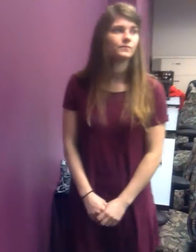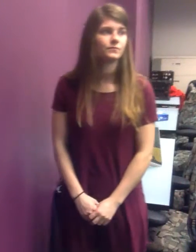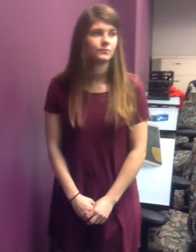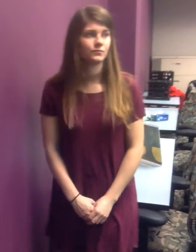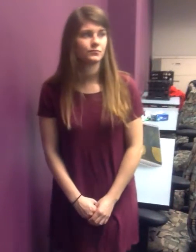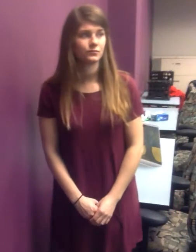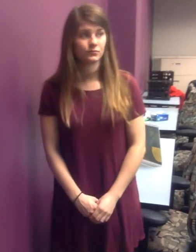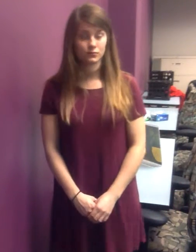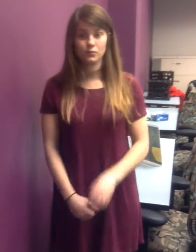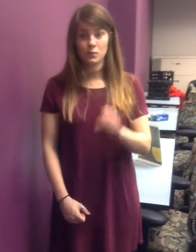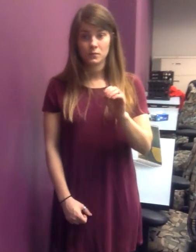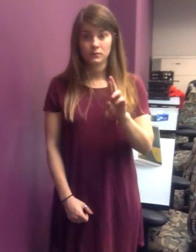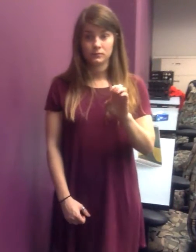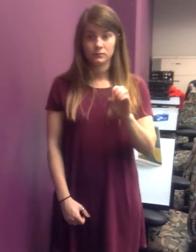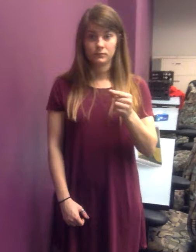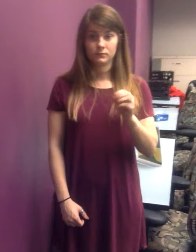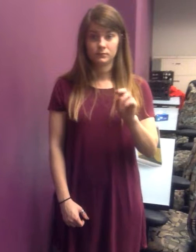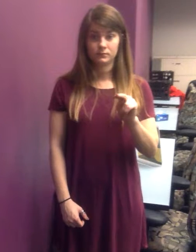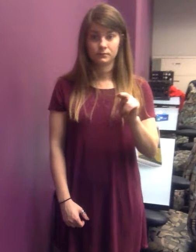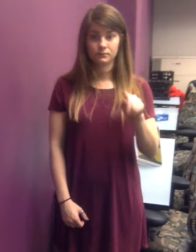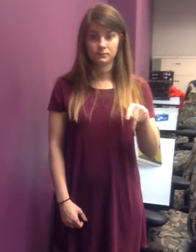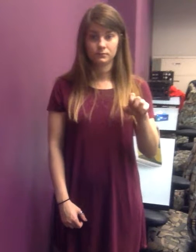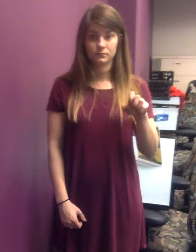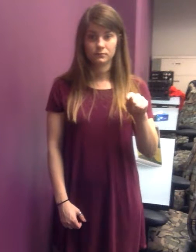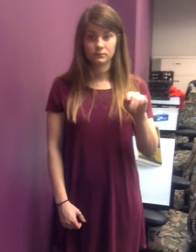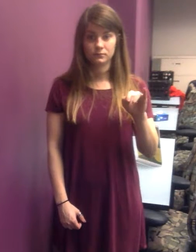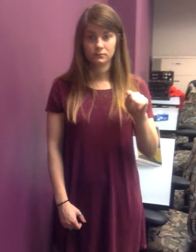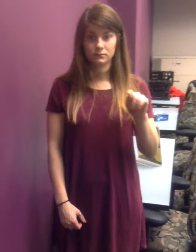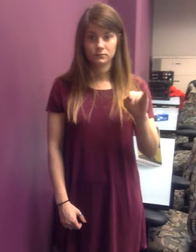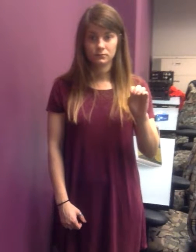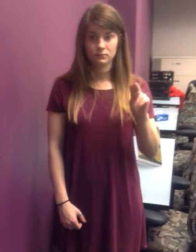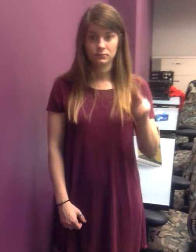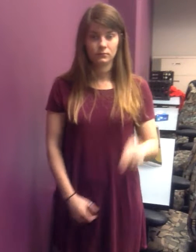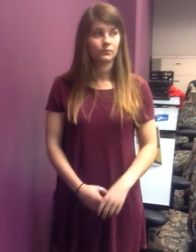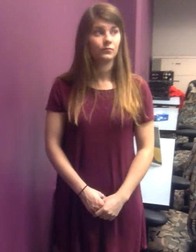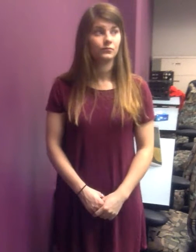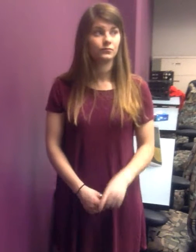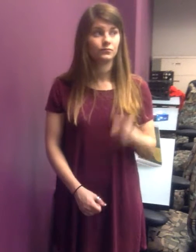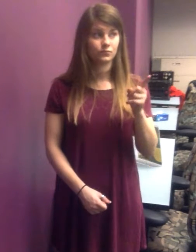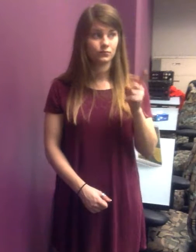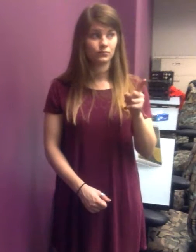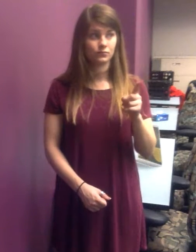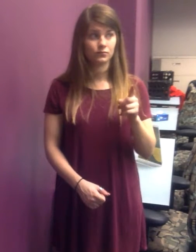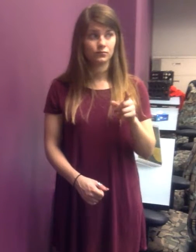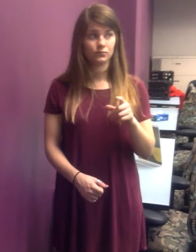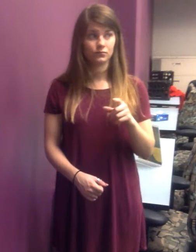to doubt the scientific consensus. People like North Carolina State Representative Bill Cook. Who do you rely